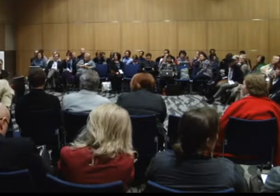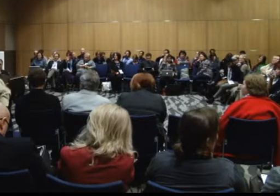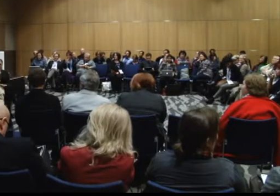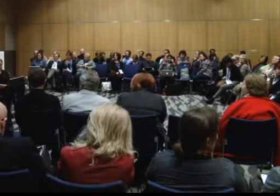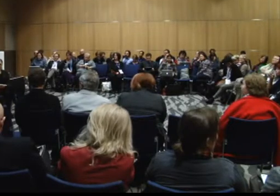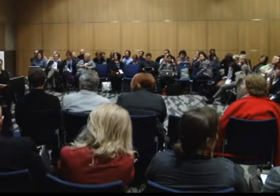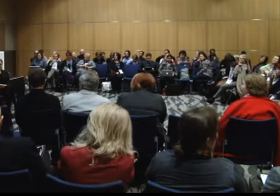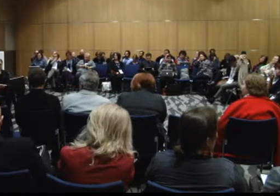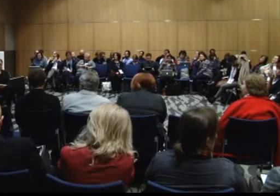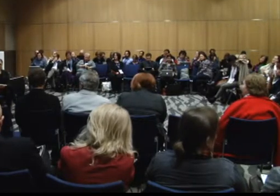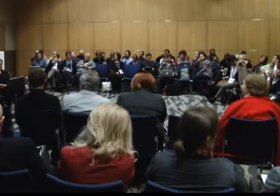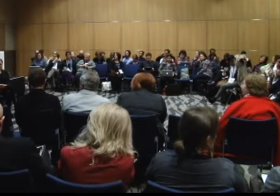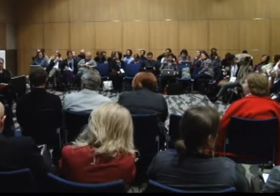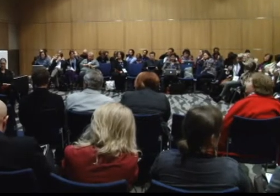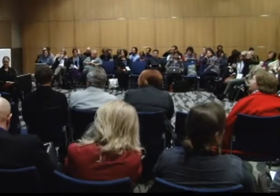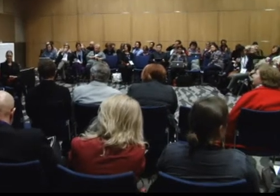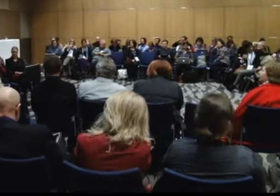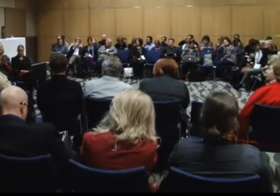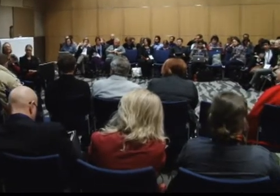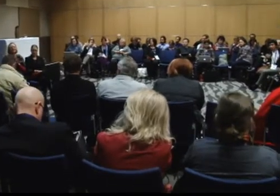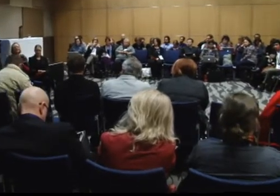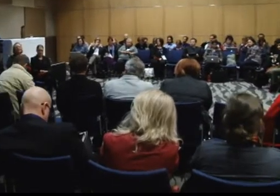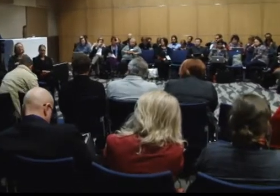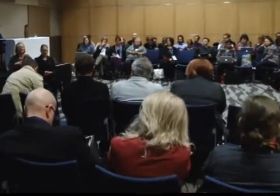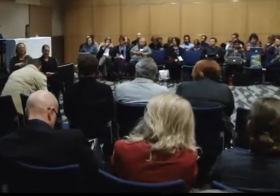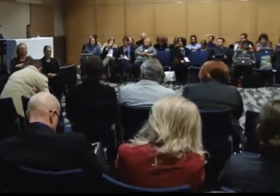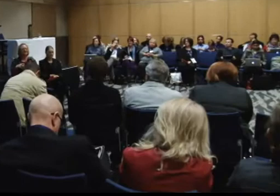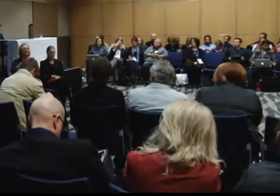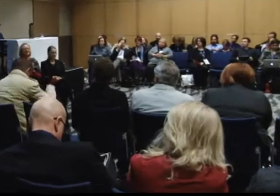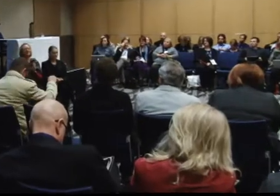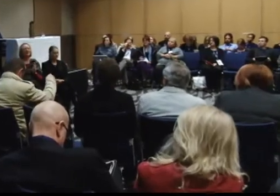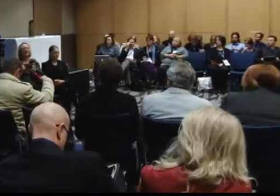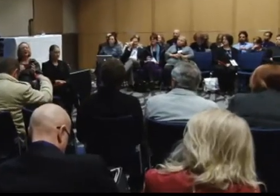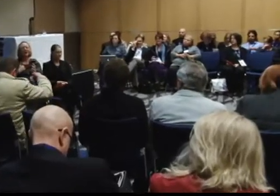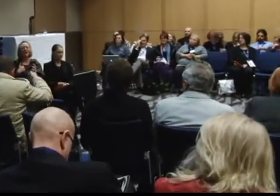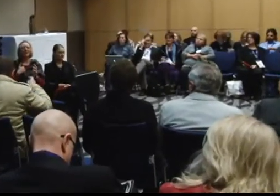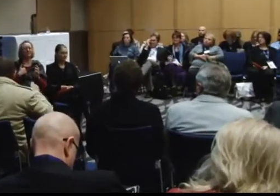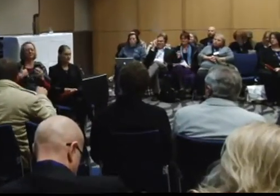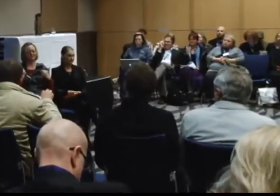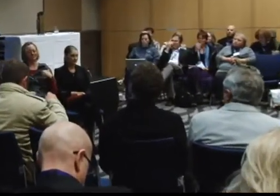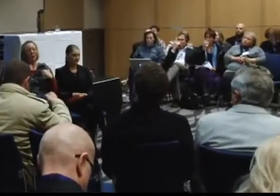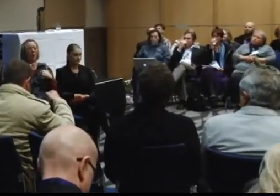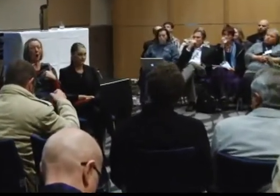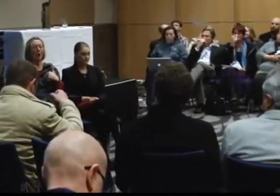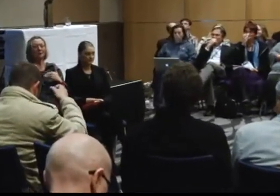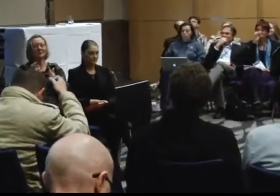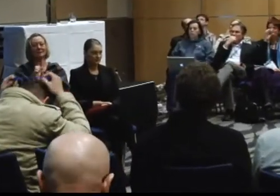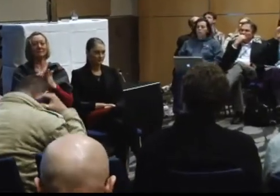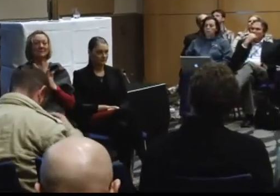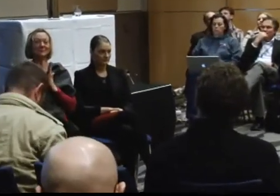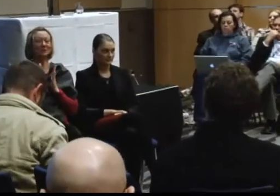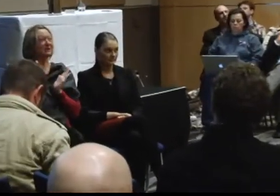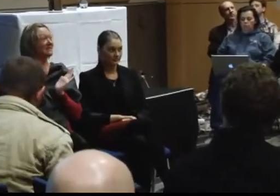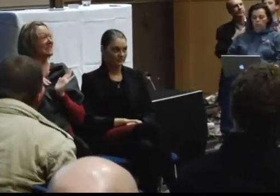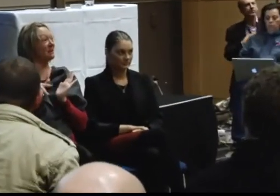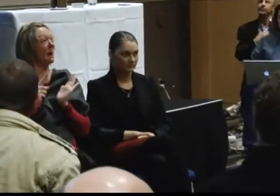My name is Dave Moskovitz, and I have the unique distinction of not being a subject area specialist in this area. And yet, I am your session